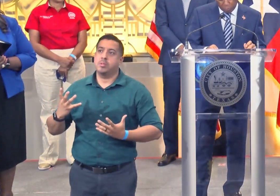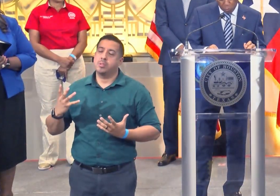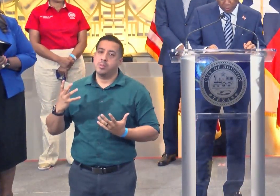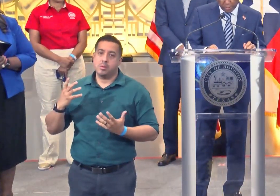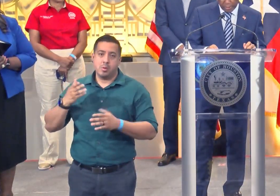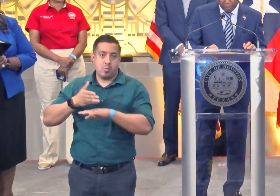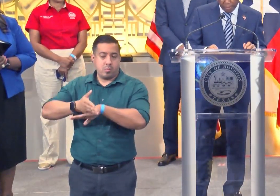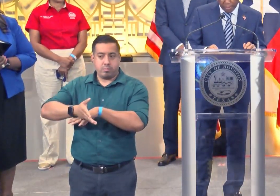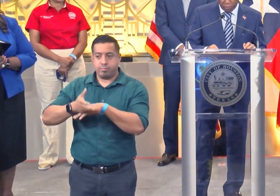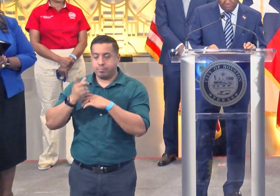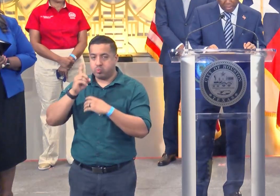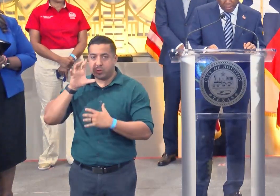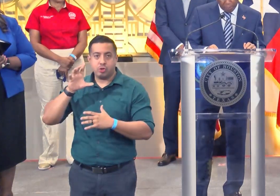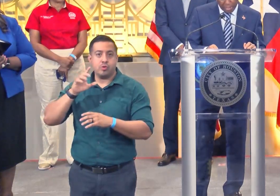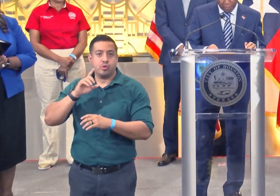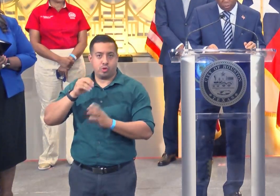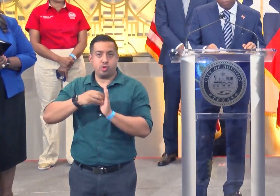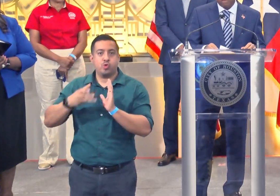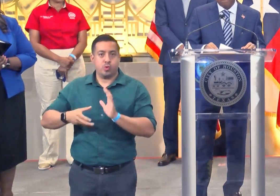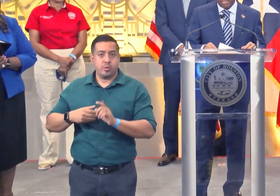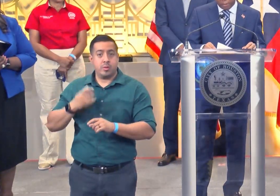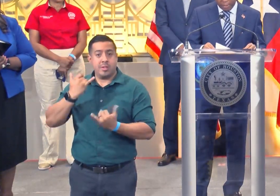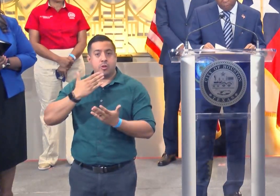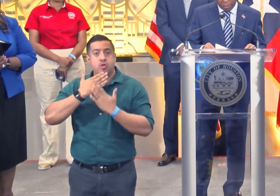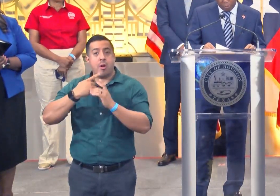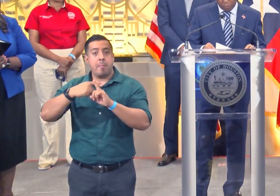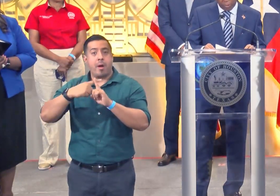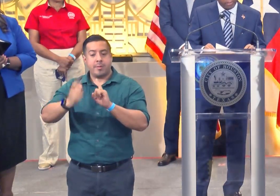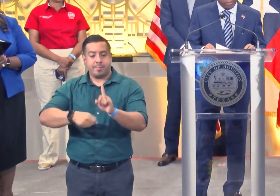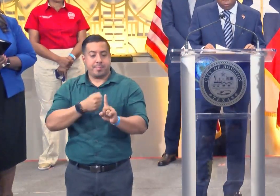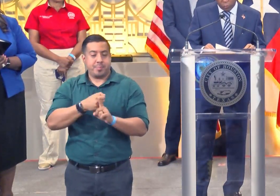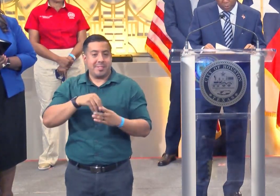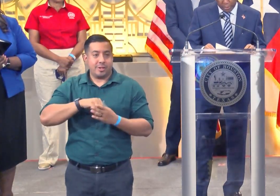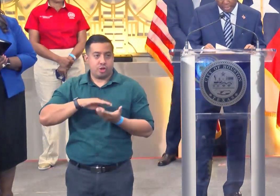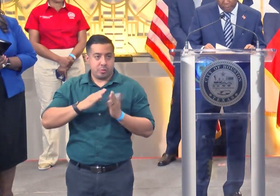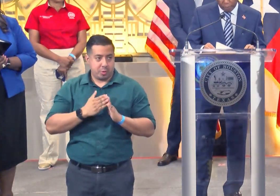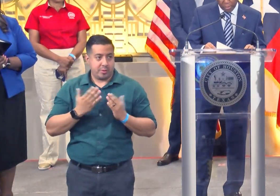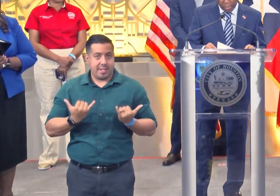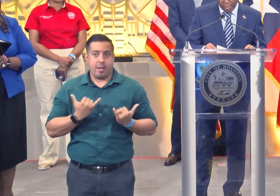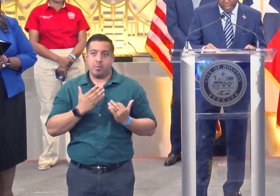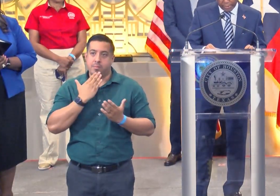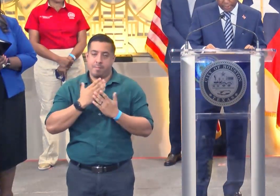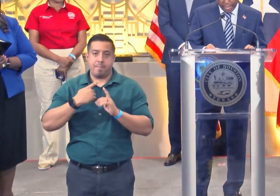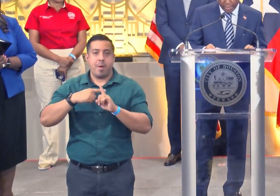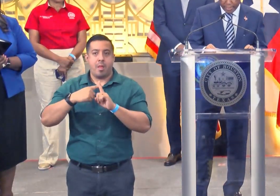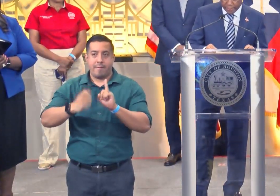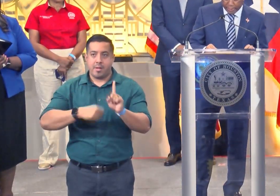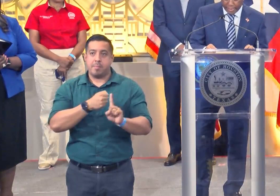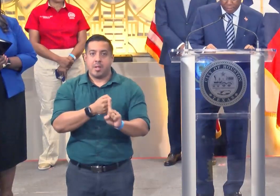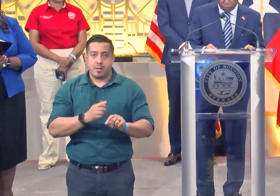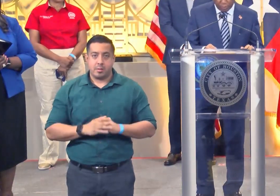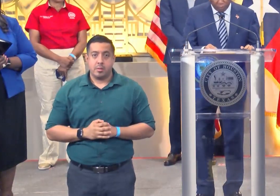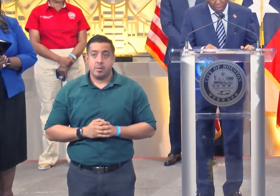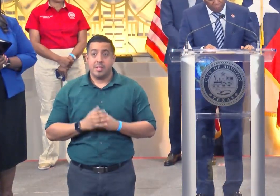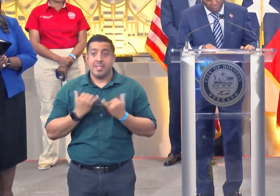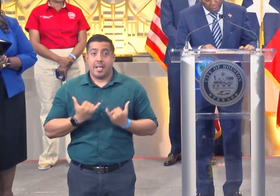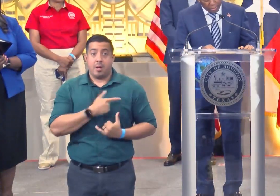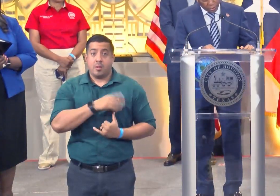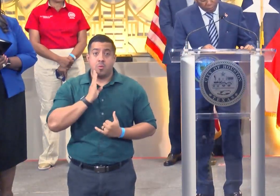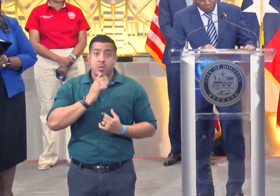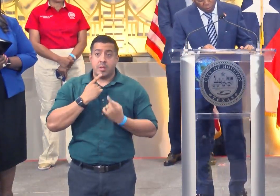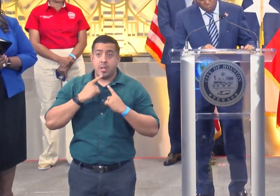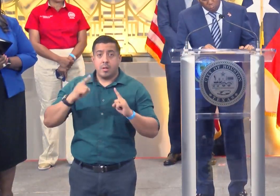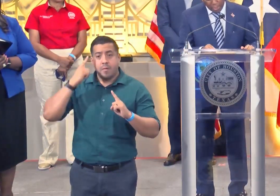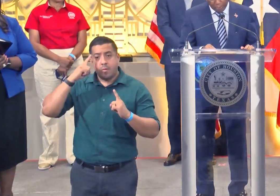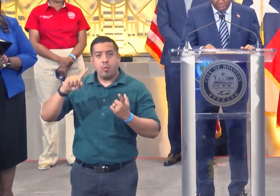And more importantly, he is making a positive impact in our community, and he's doing it now. And today he is announcing the